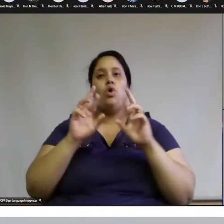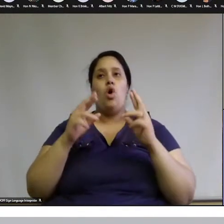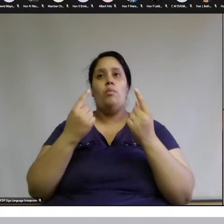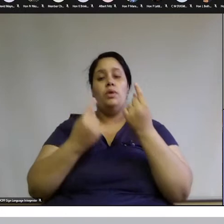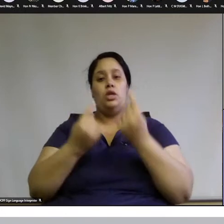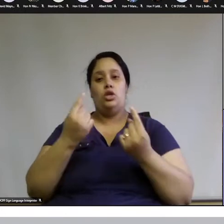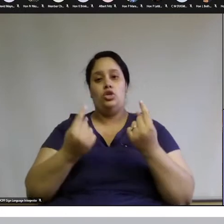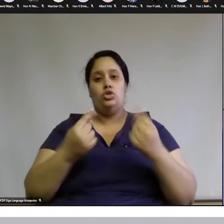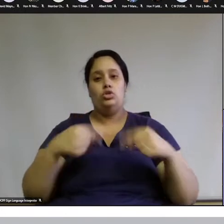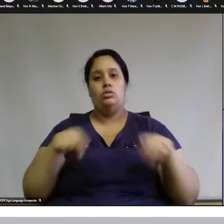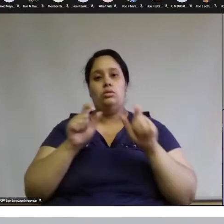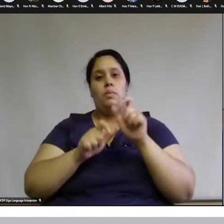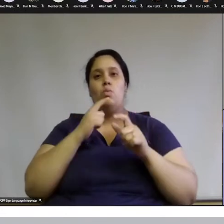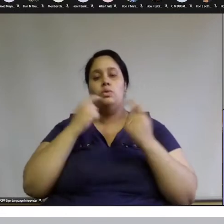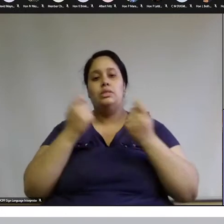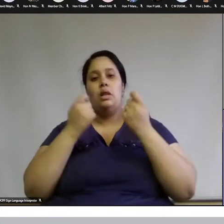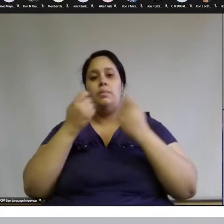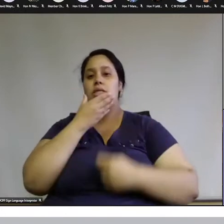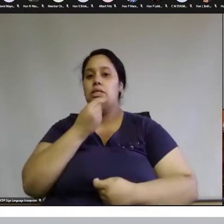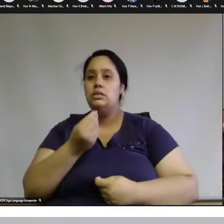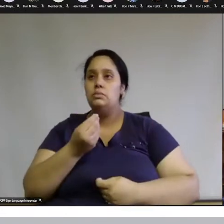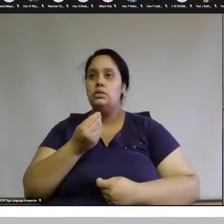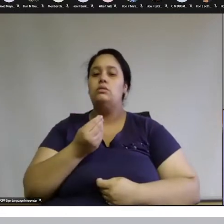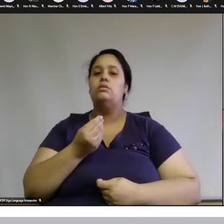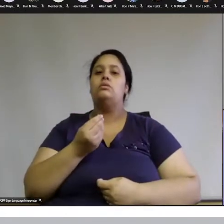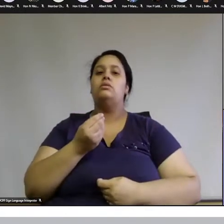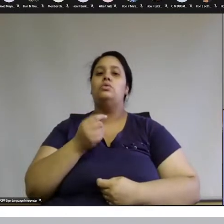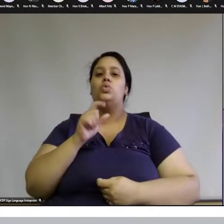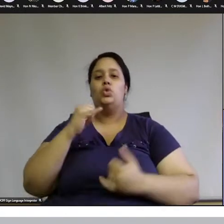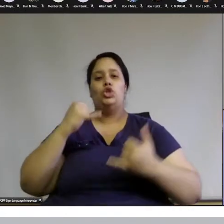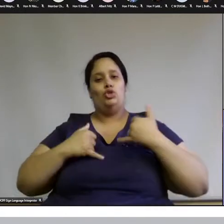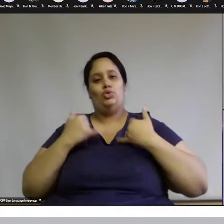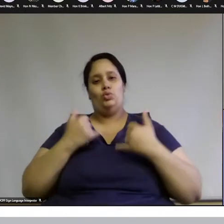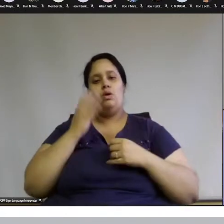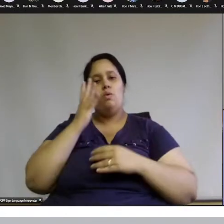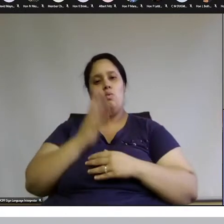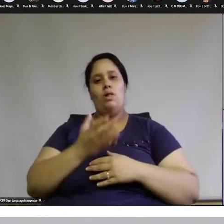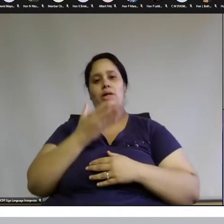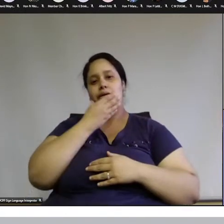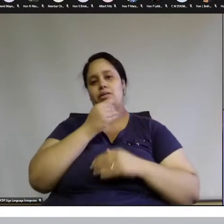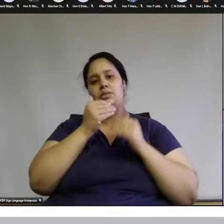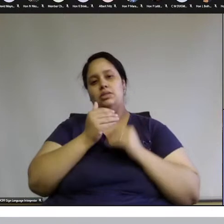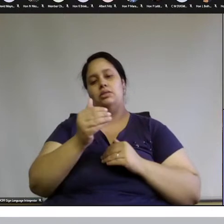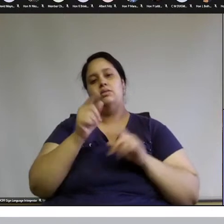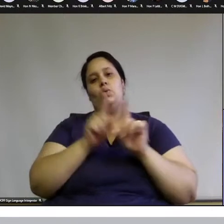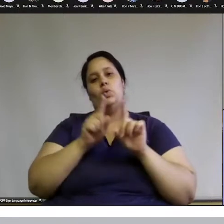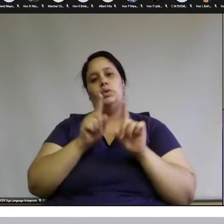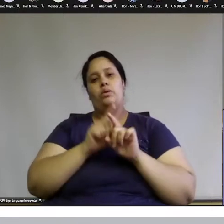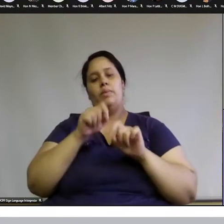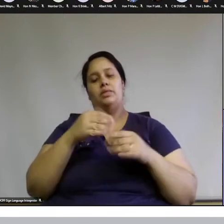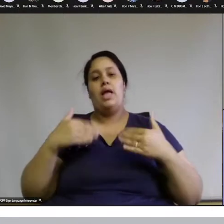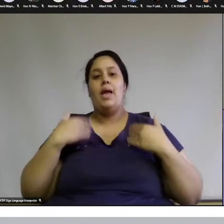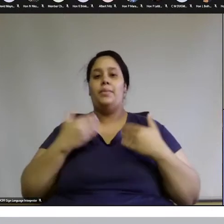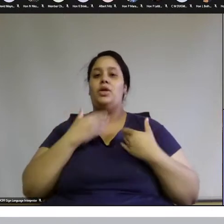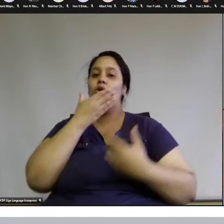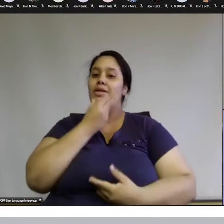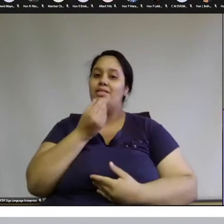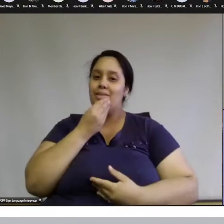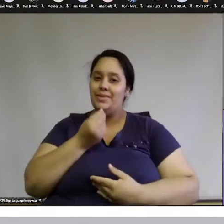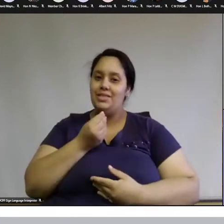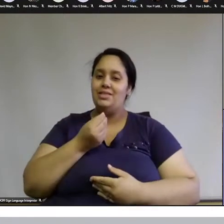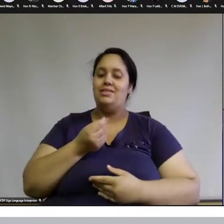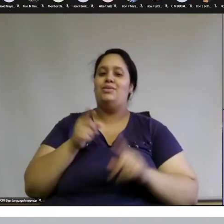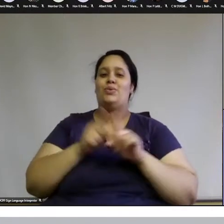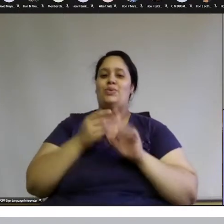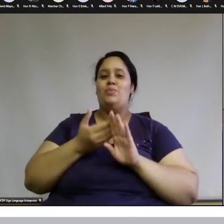us, those who celebrate Christmas, will enjoy Christmas, and I would like to say Happy Christmas in